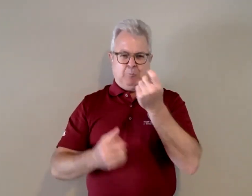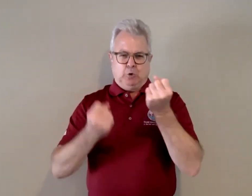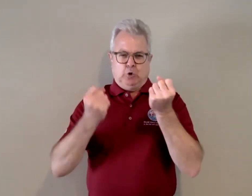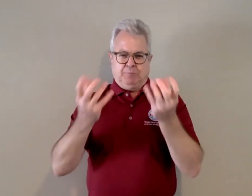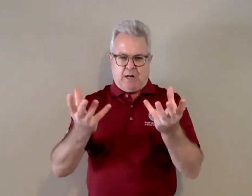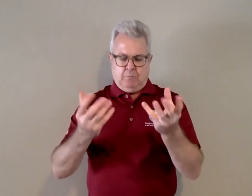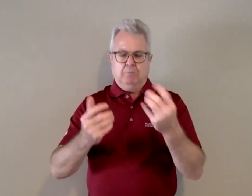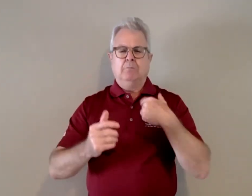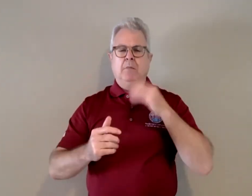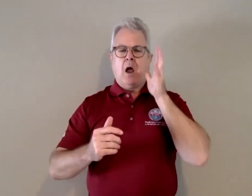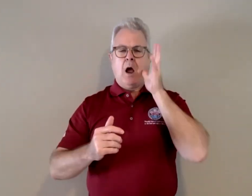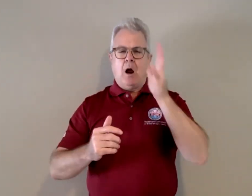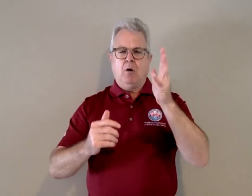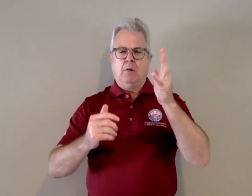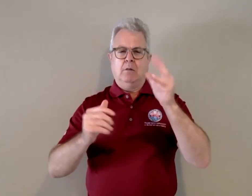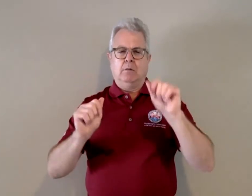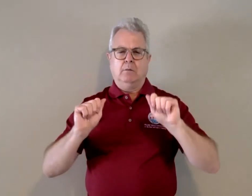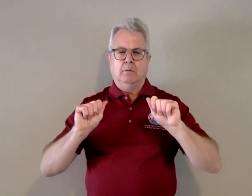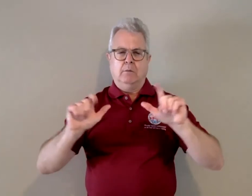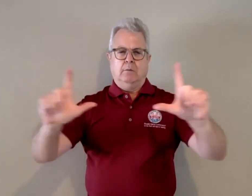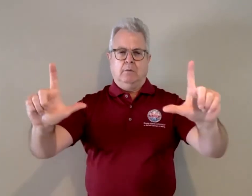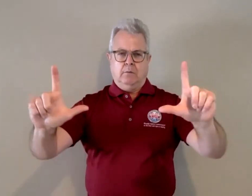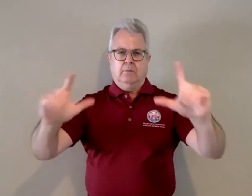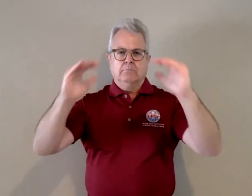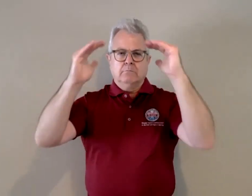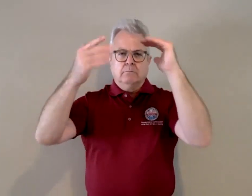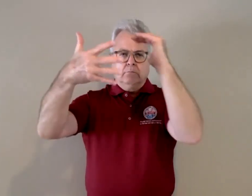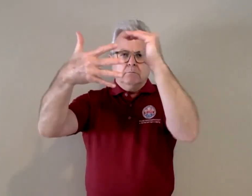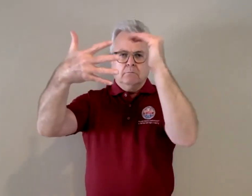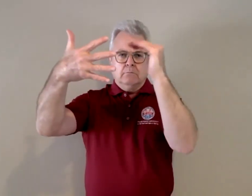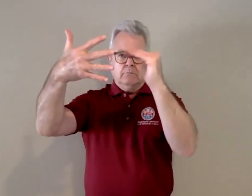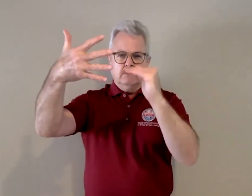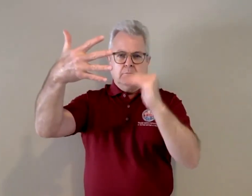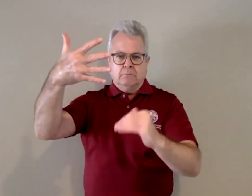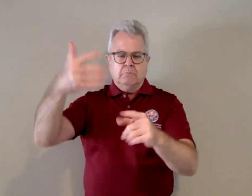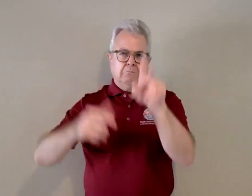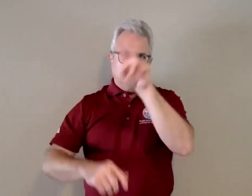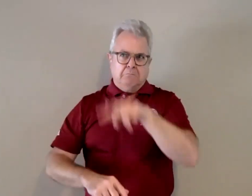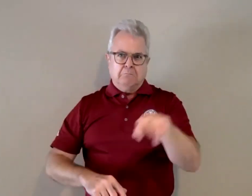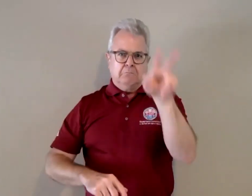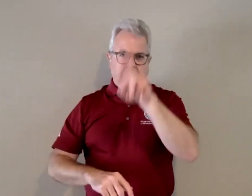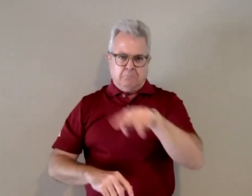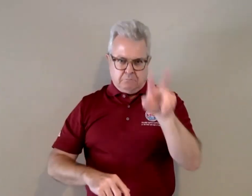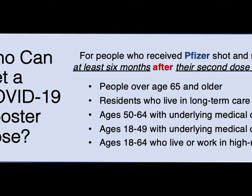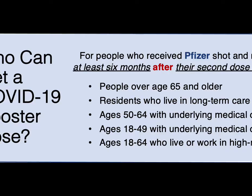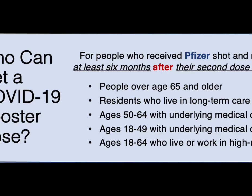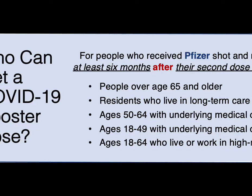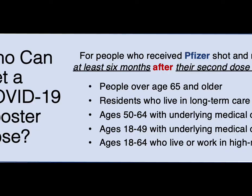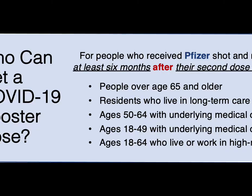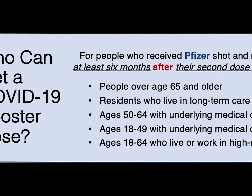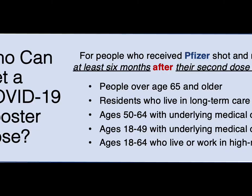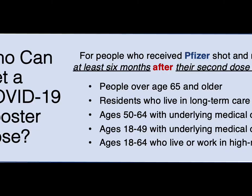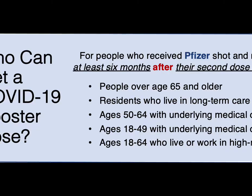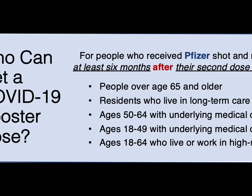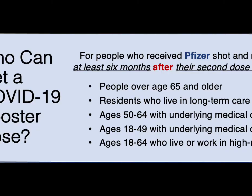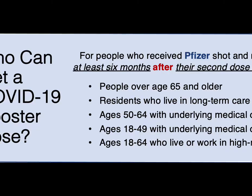Those groups of people, I know that's a lot, but I have a